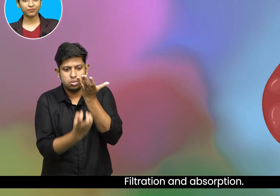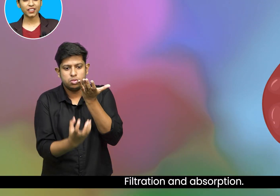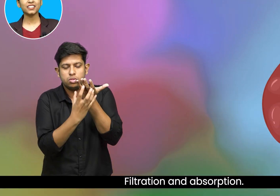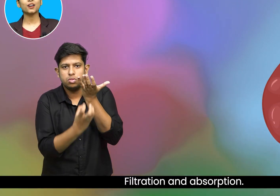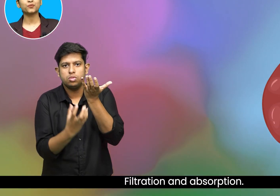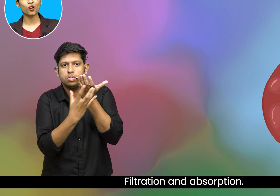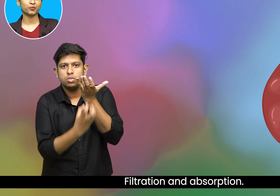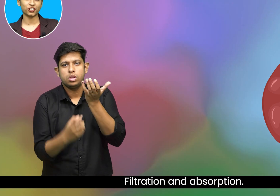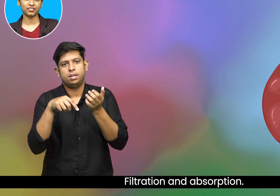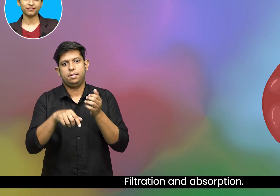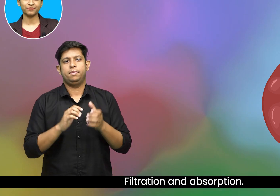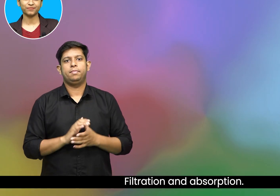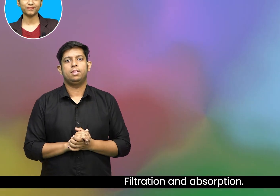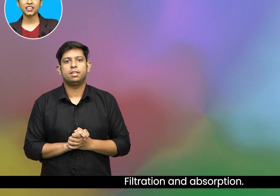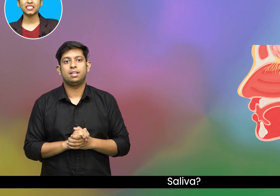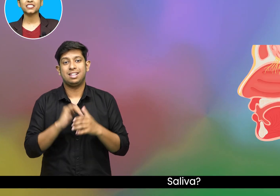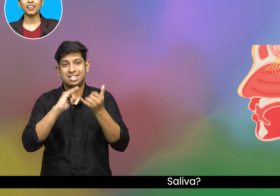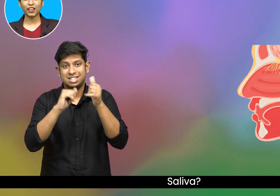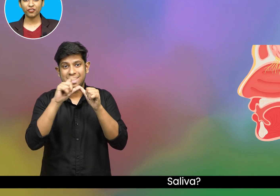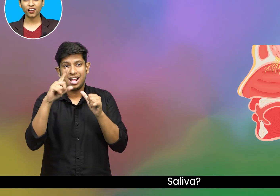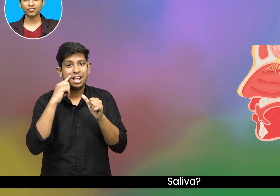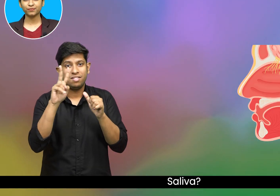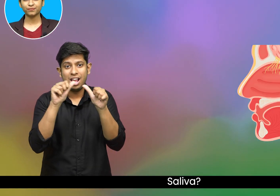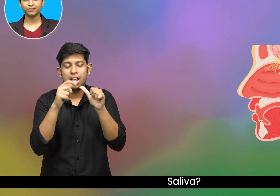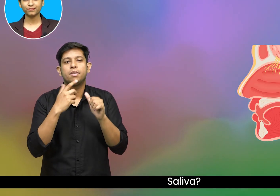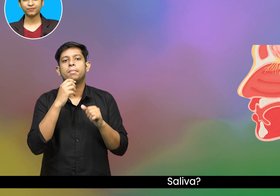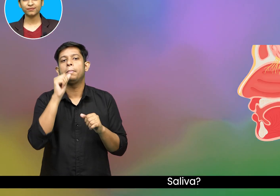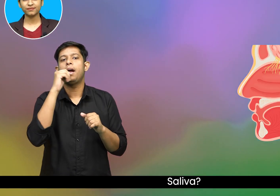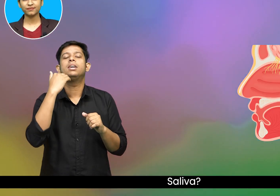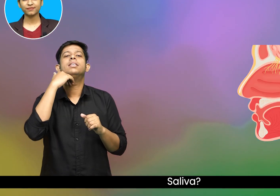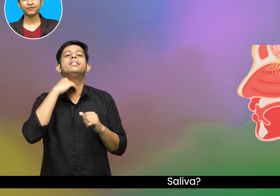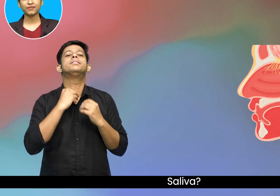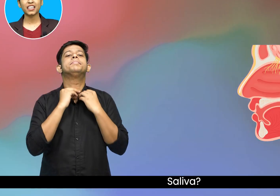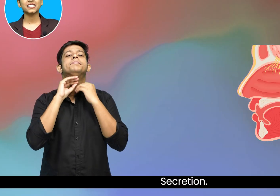filtration and absorption. Saliva,